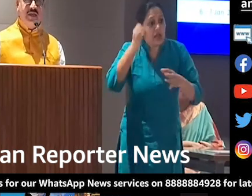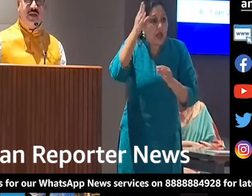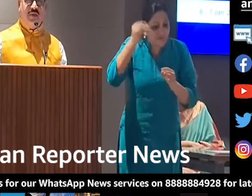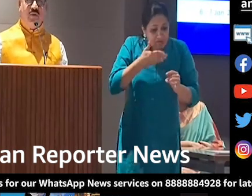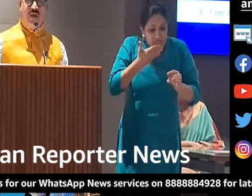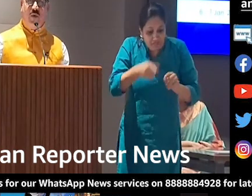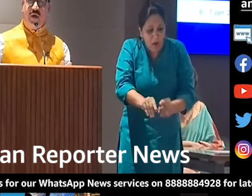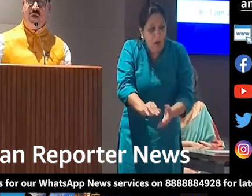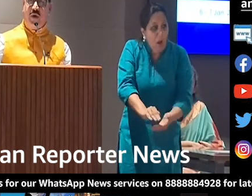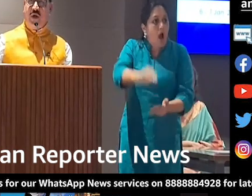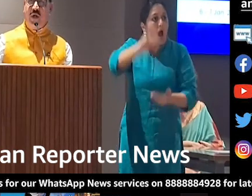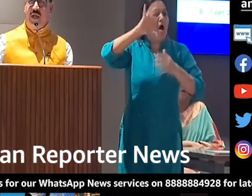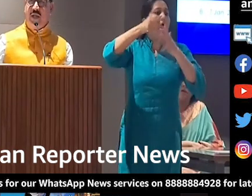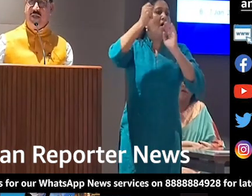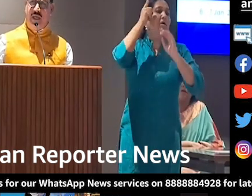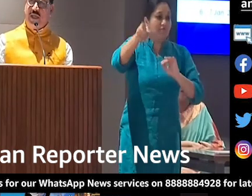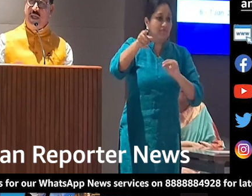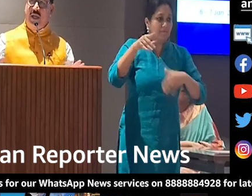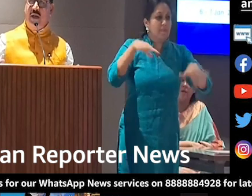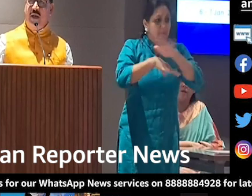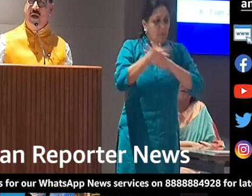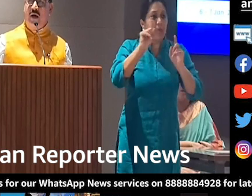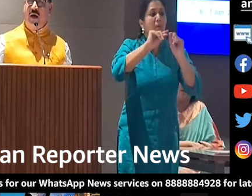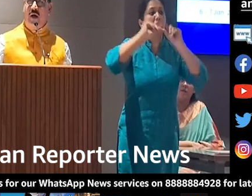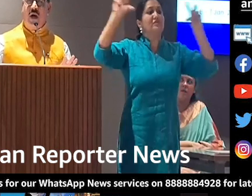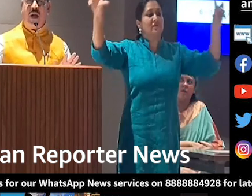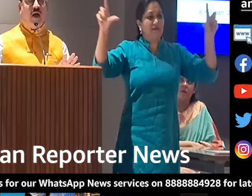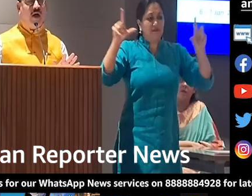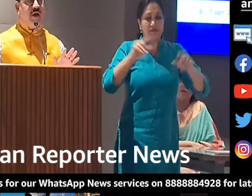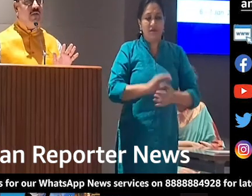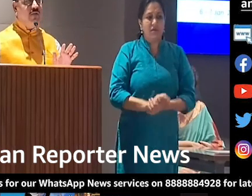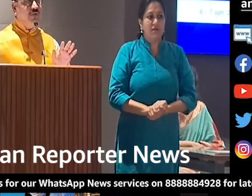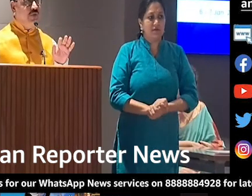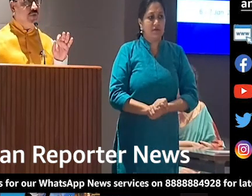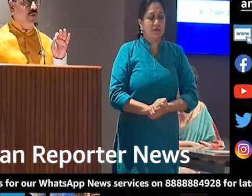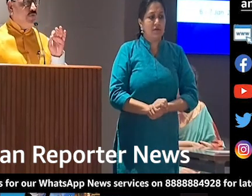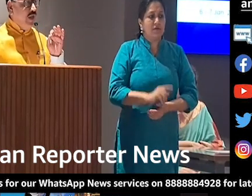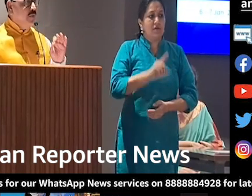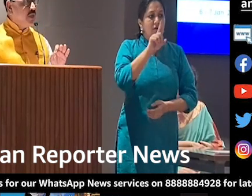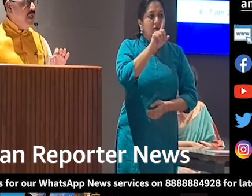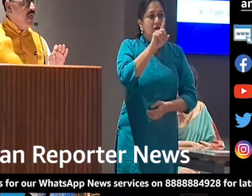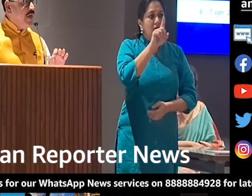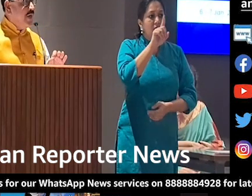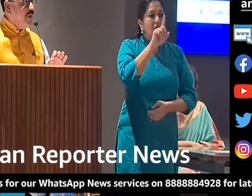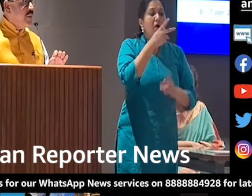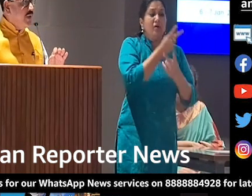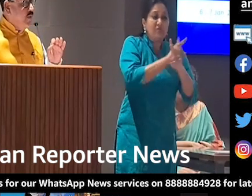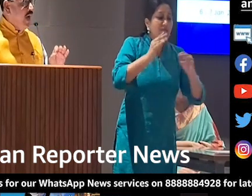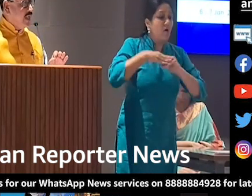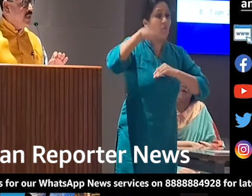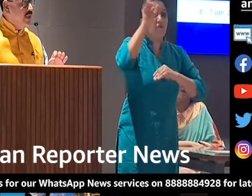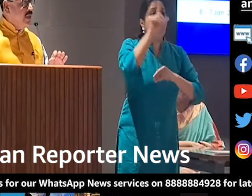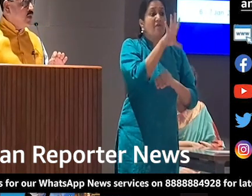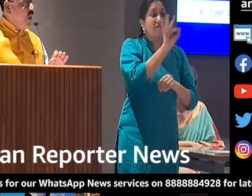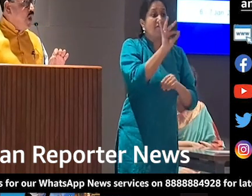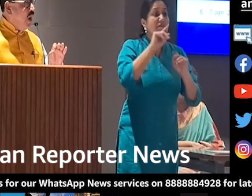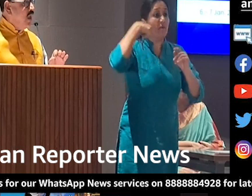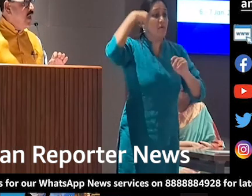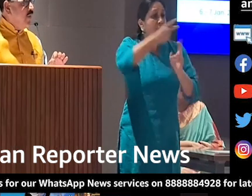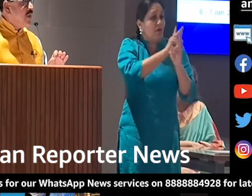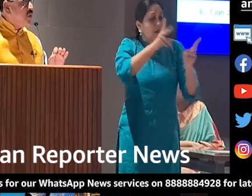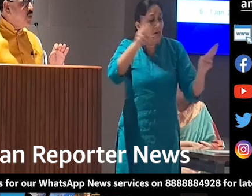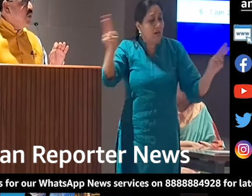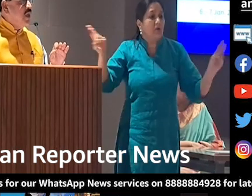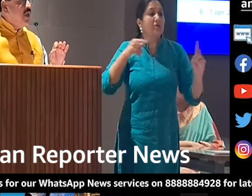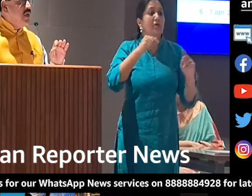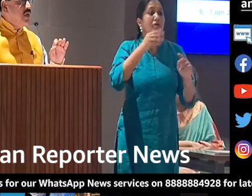sensitized. We are going to organize a screen over 150 films related to Divyangs to all